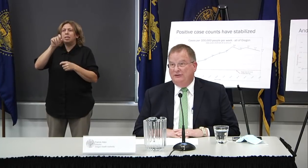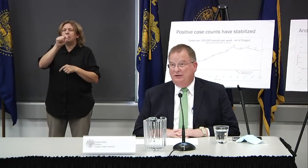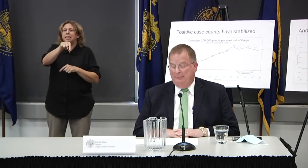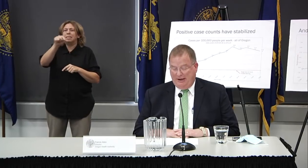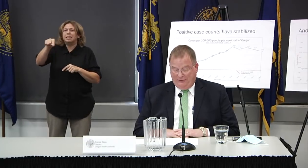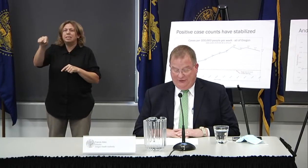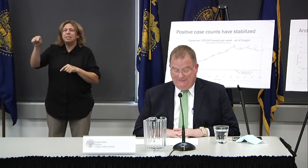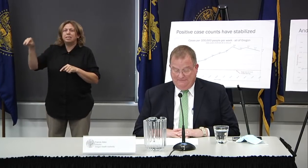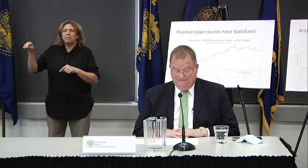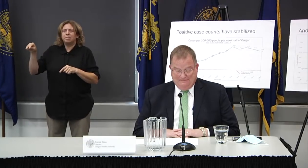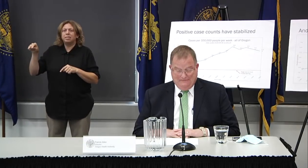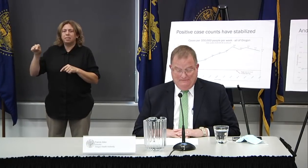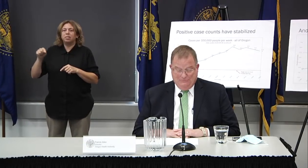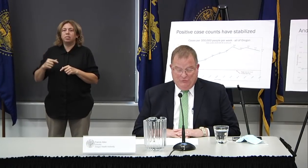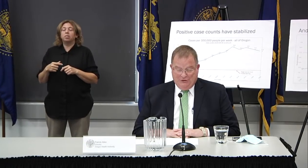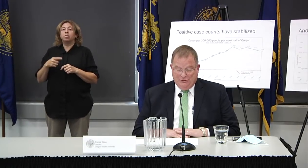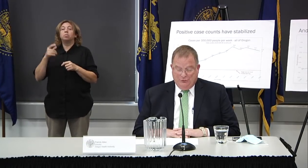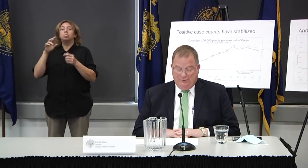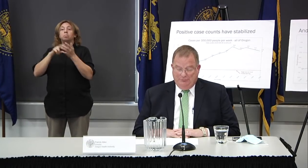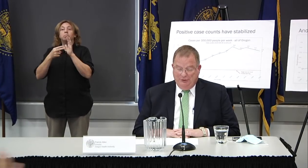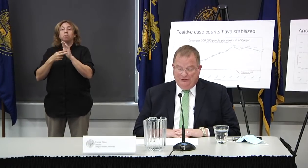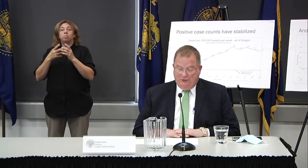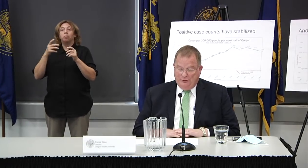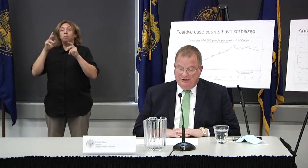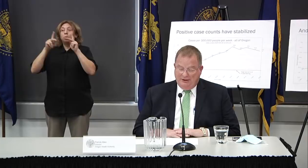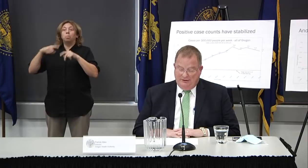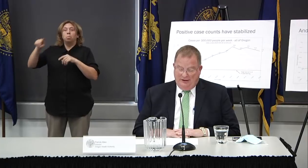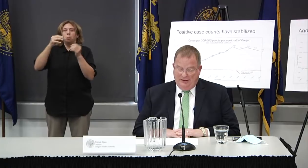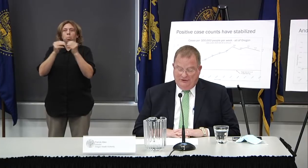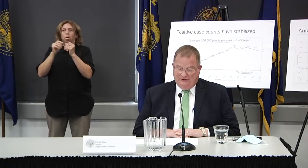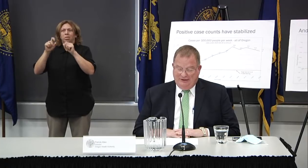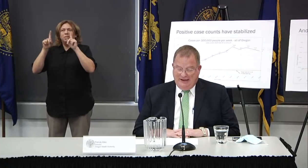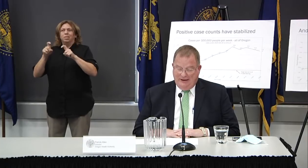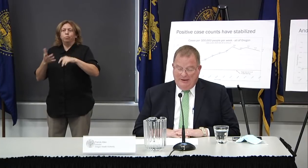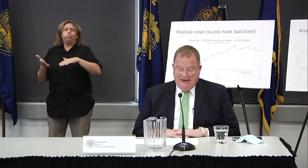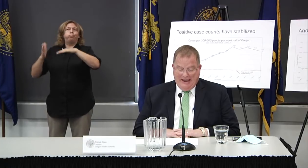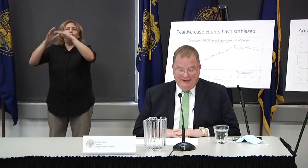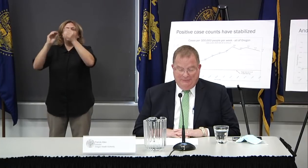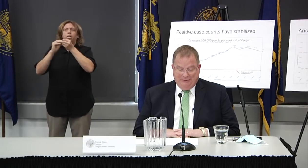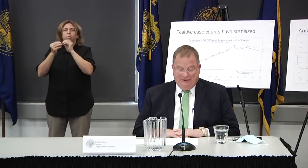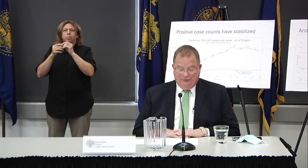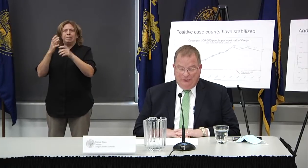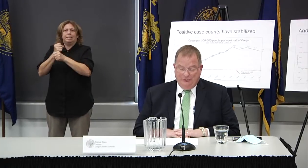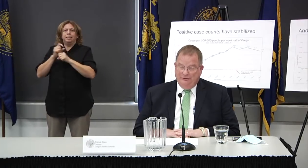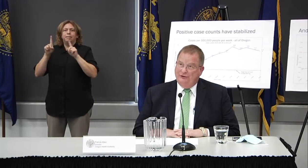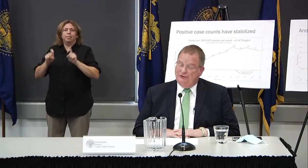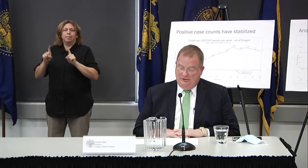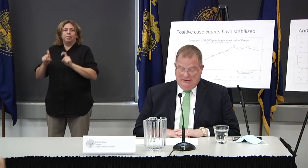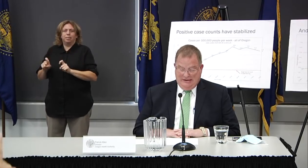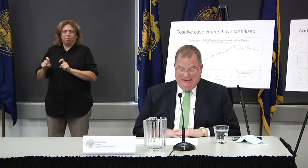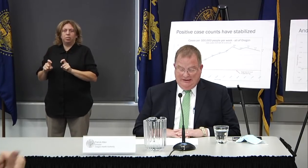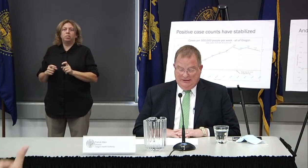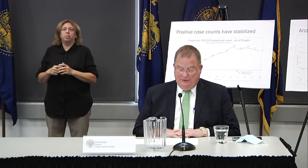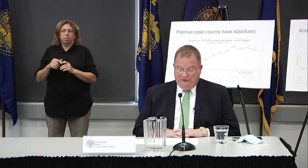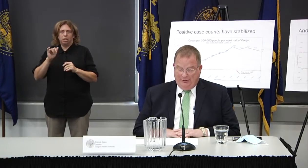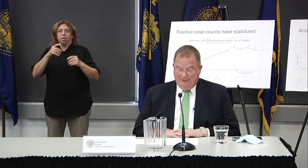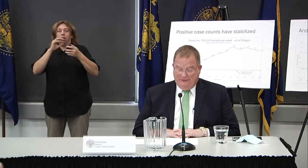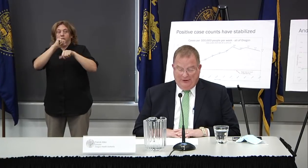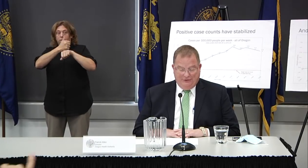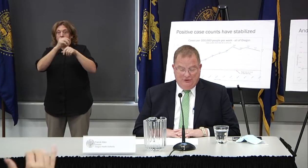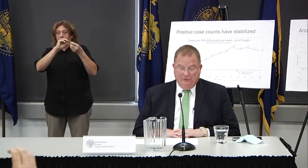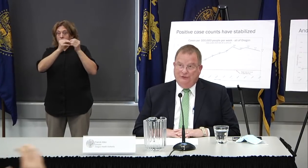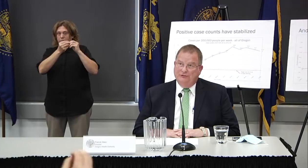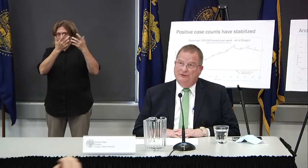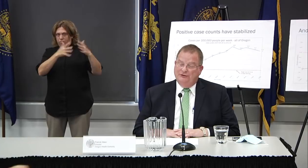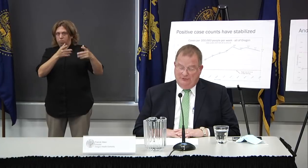COVID-19 testing capacity. The new agreement builds on one that the state lab had in place with Thermo Fisher and the U.S. Department